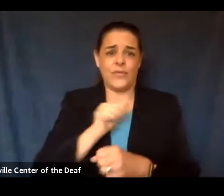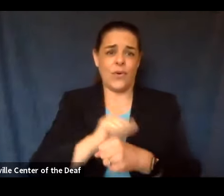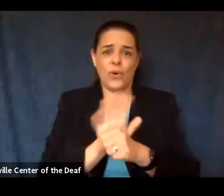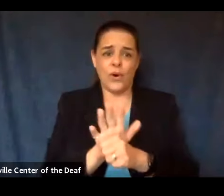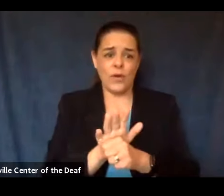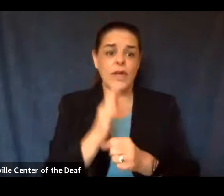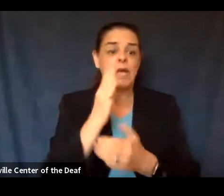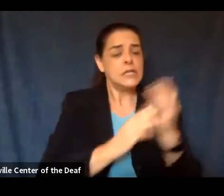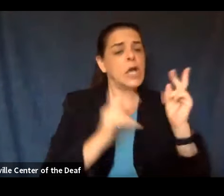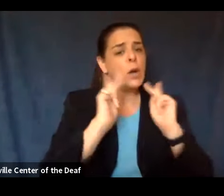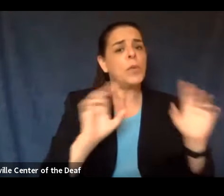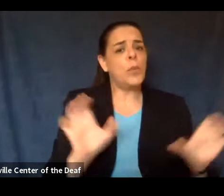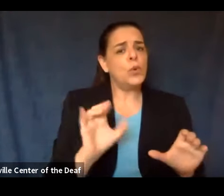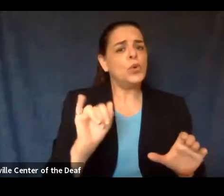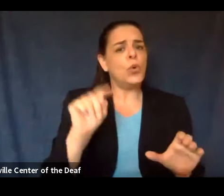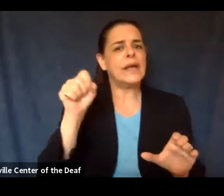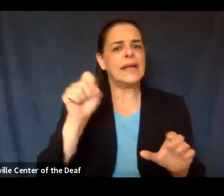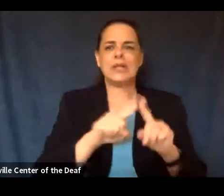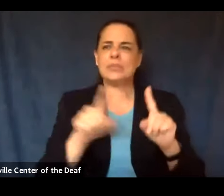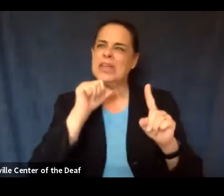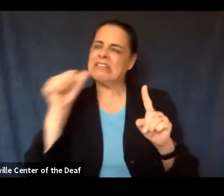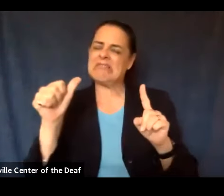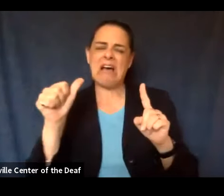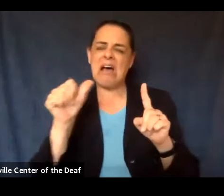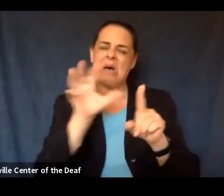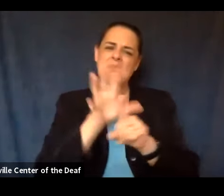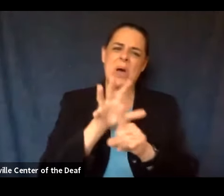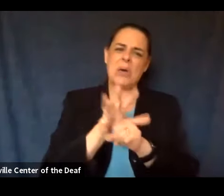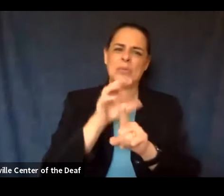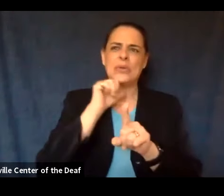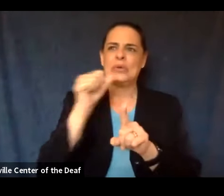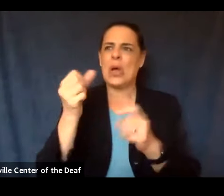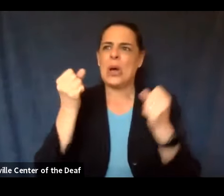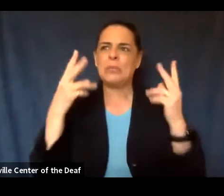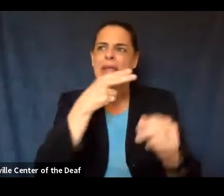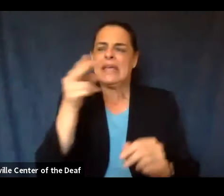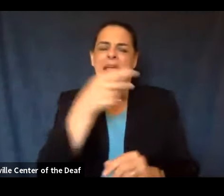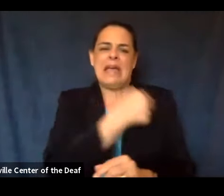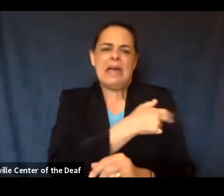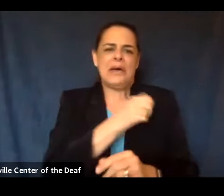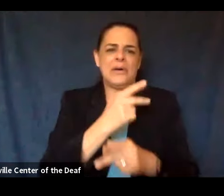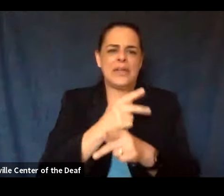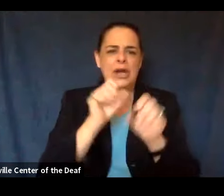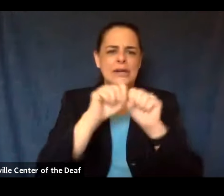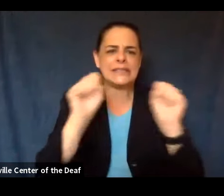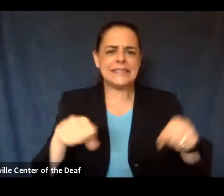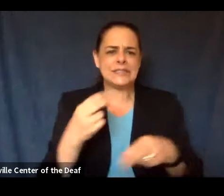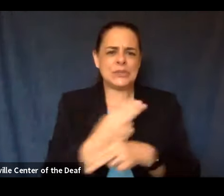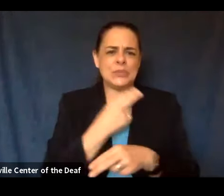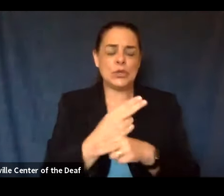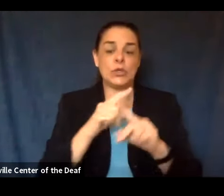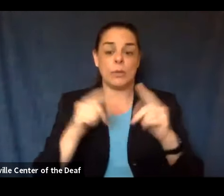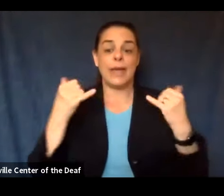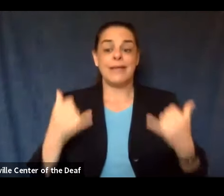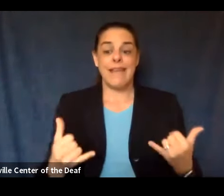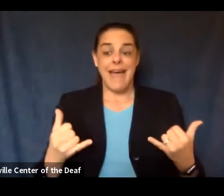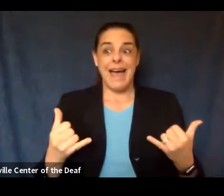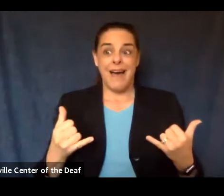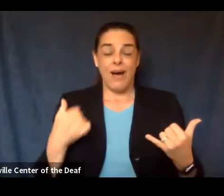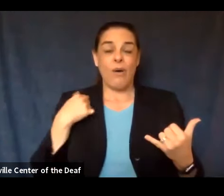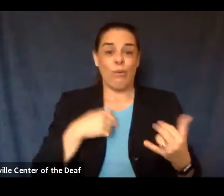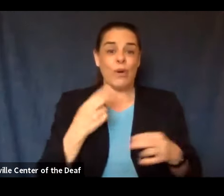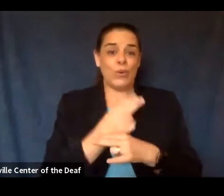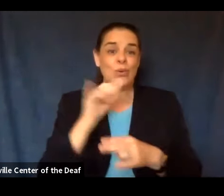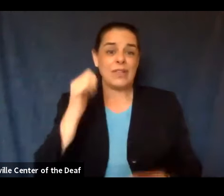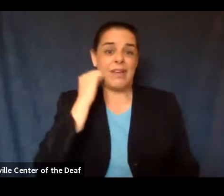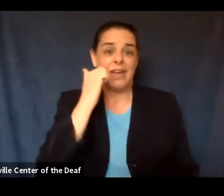people were doing it, but it wasn't widely used among healthcare systems in our community. Now telehealth is a part of our daily operation, and